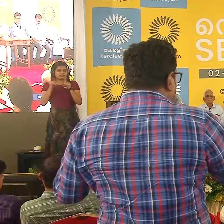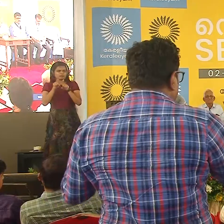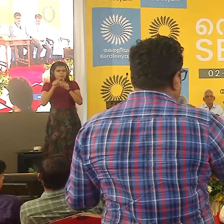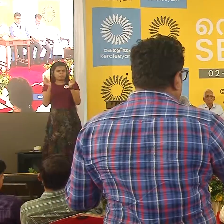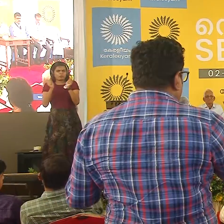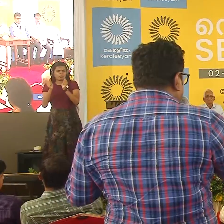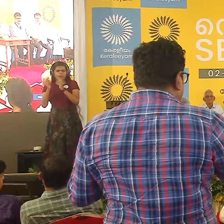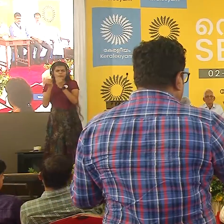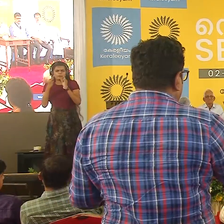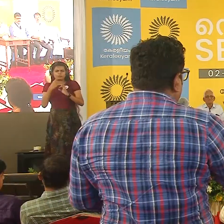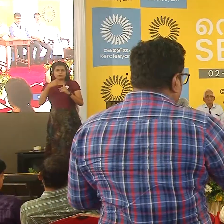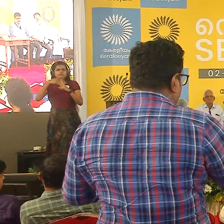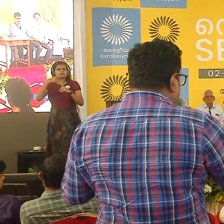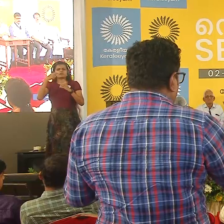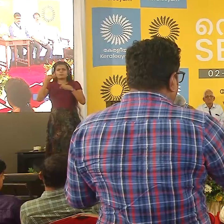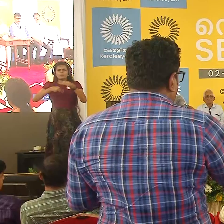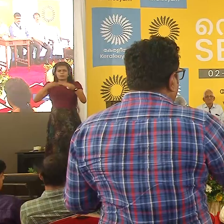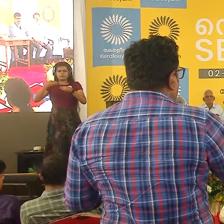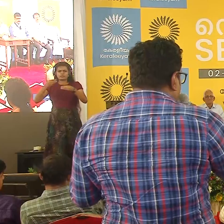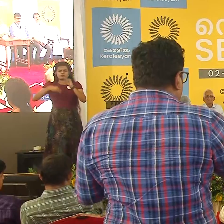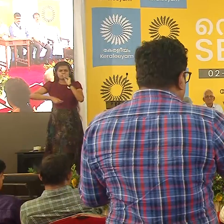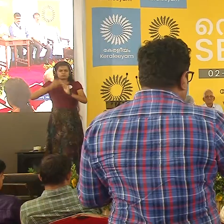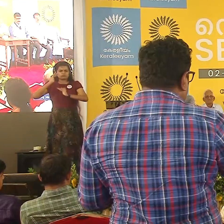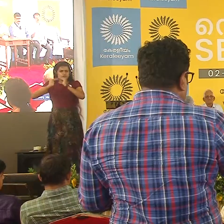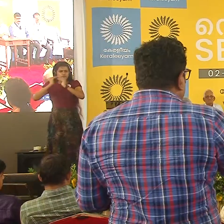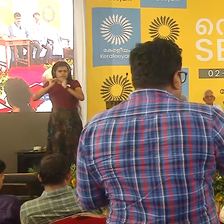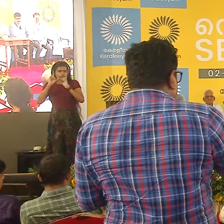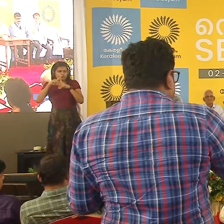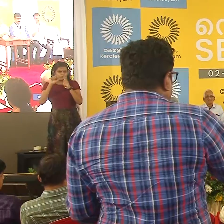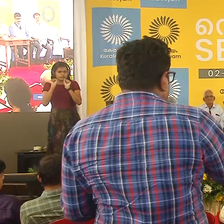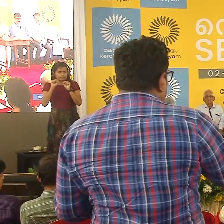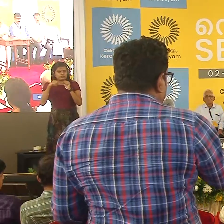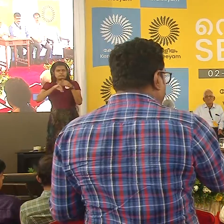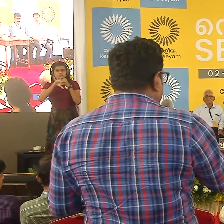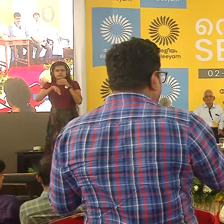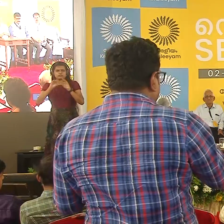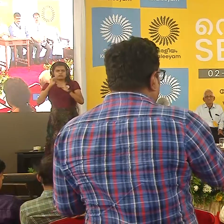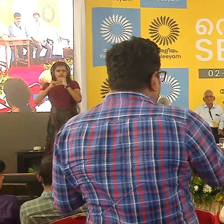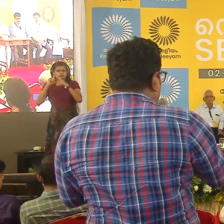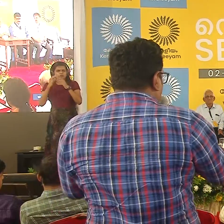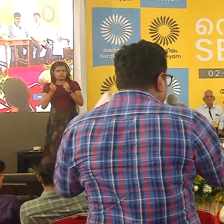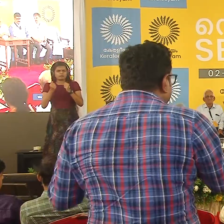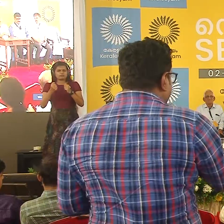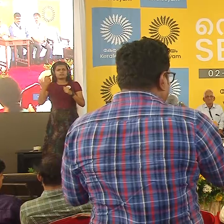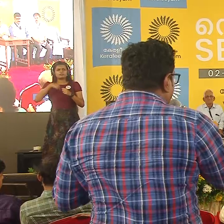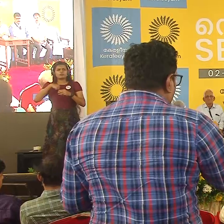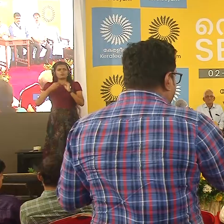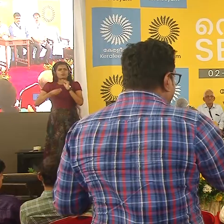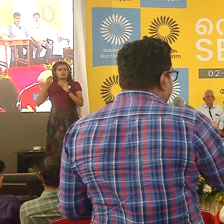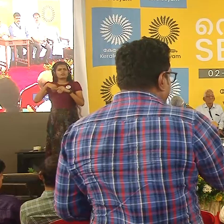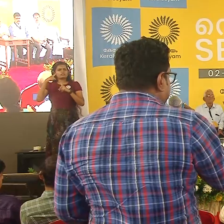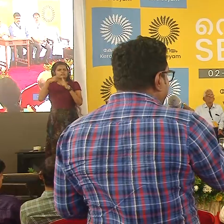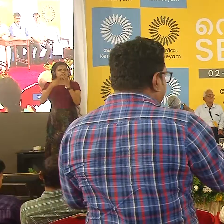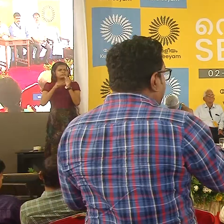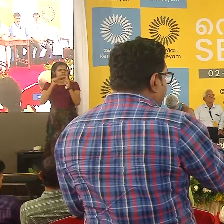have to use trade to improve the welfare of the state. So that we have not discussed anything on